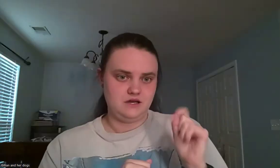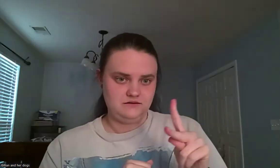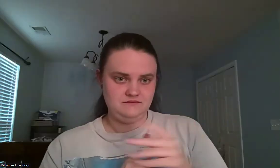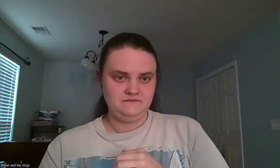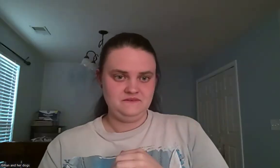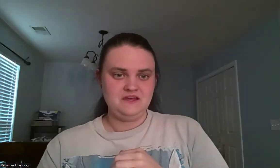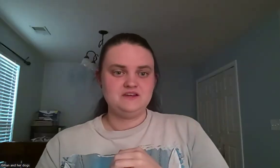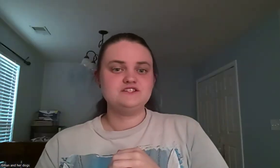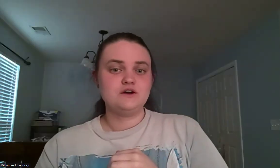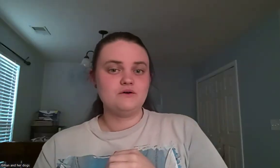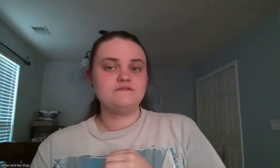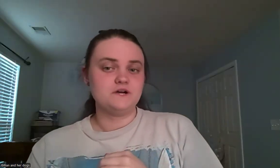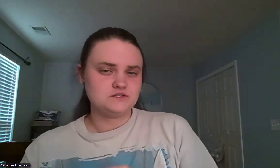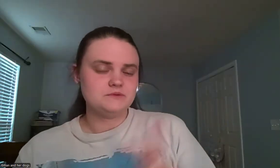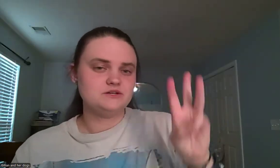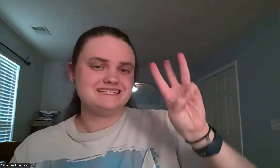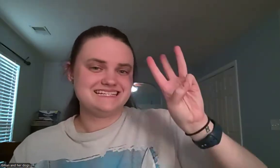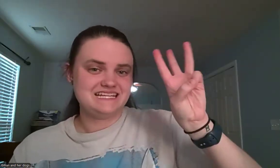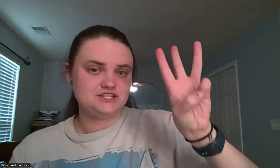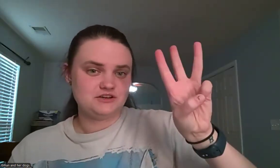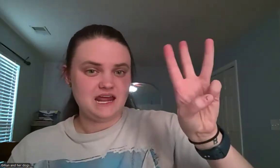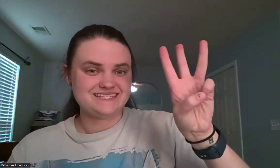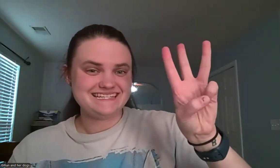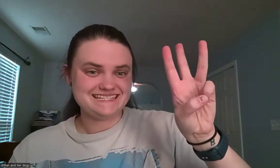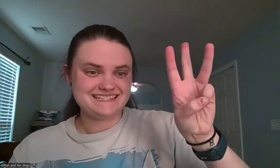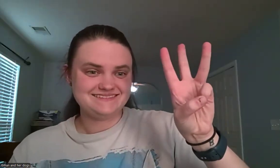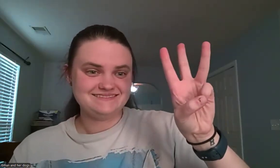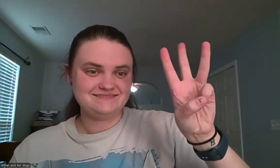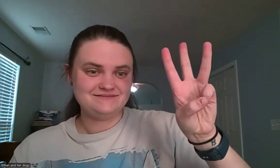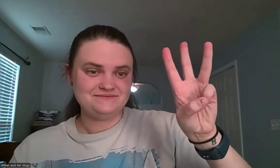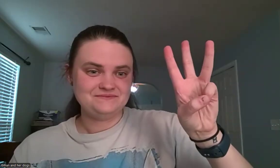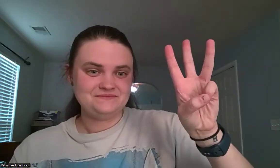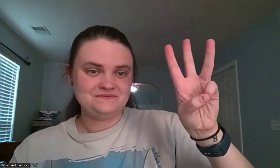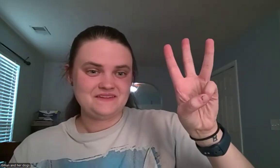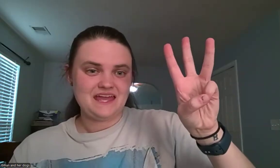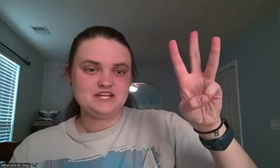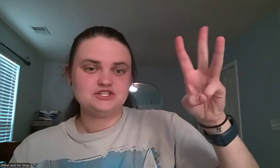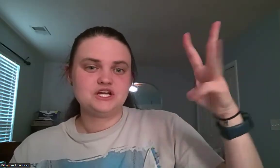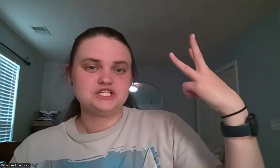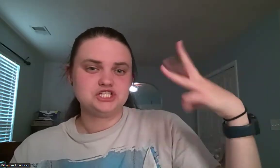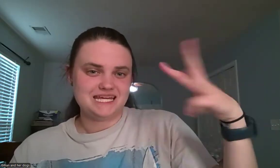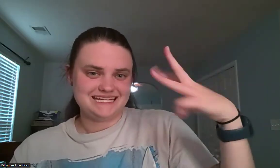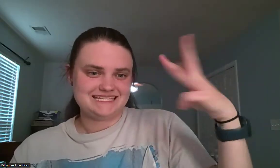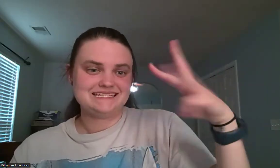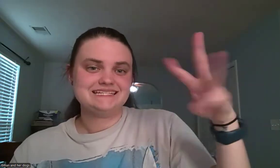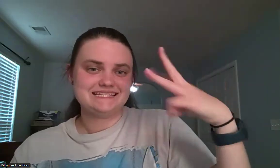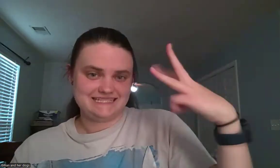okay? So the first one I'm gonna do is 16 is you're gonna have a six and you're gonna shake it.